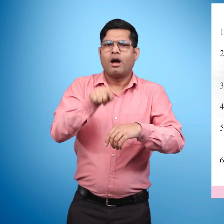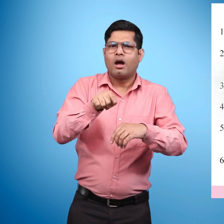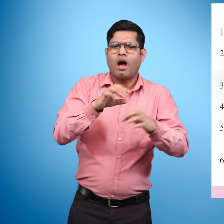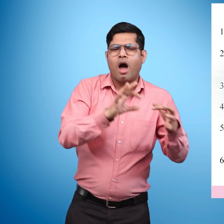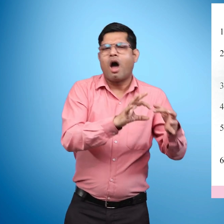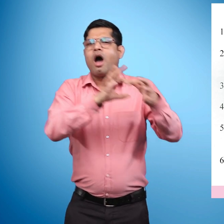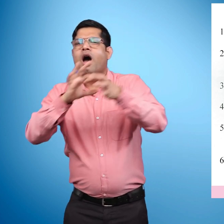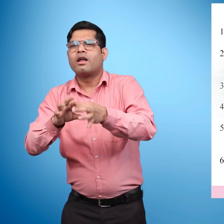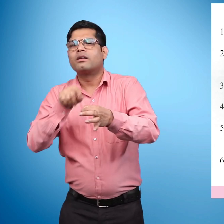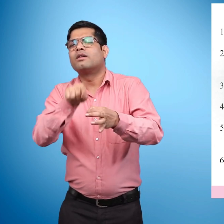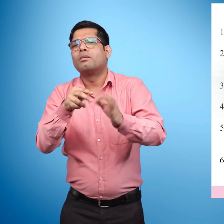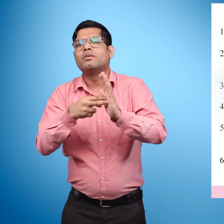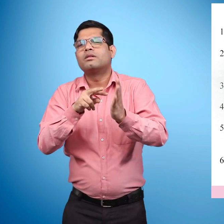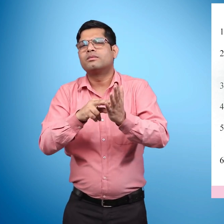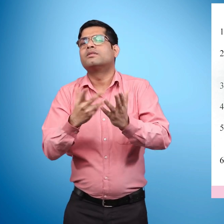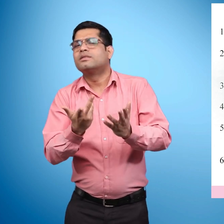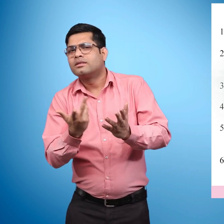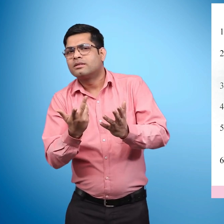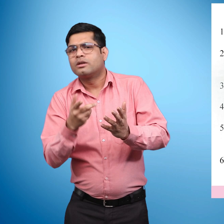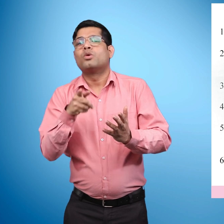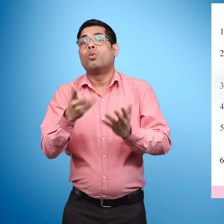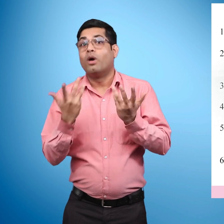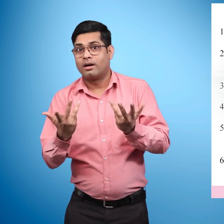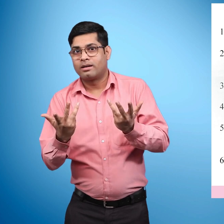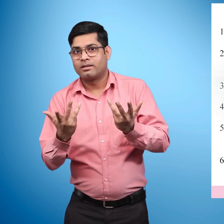What was he referring to and why?